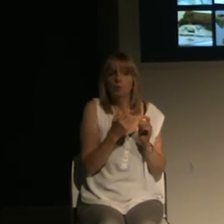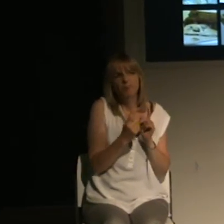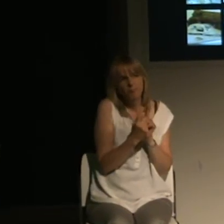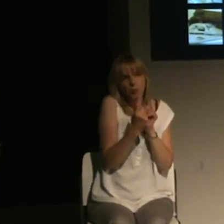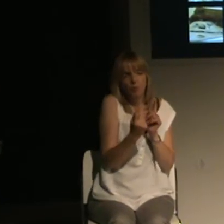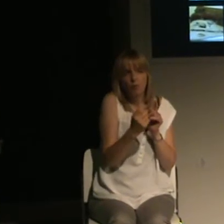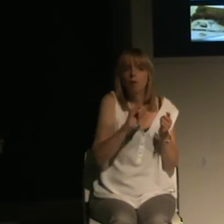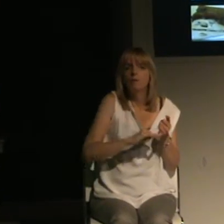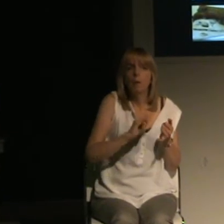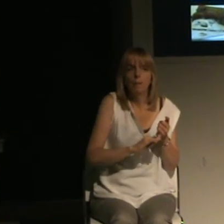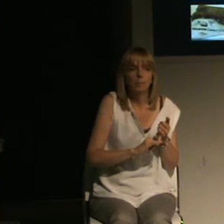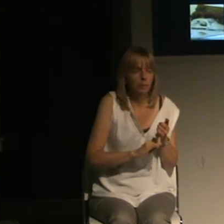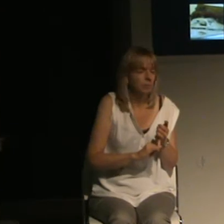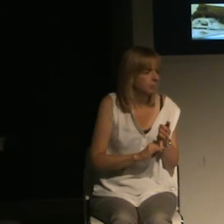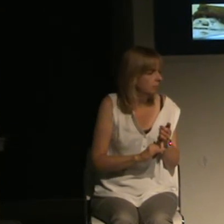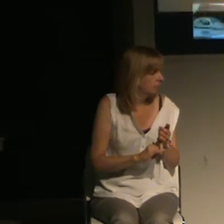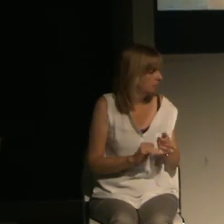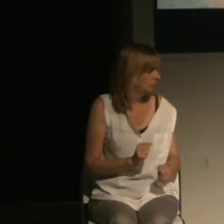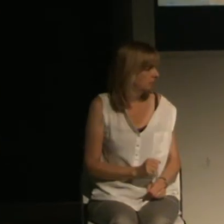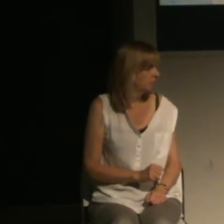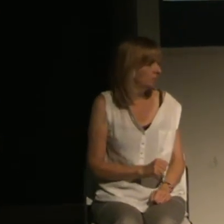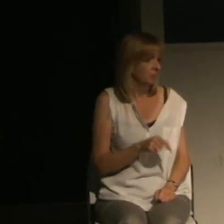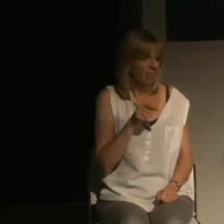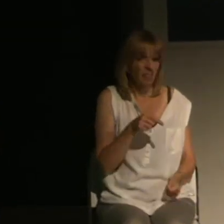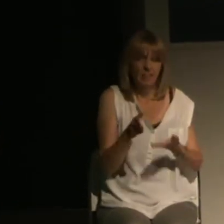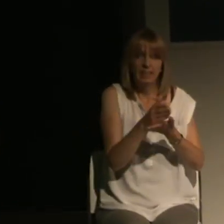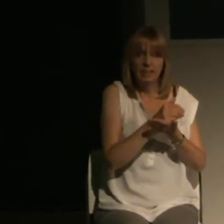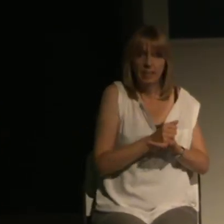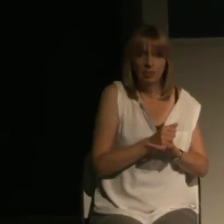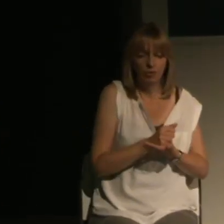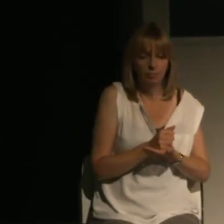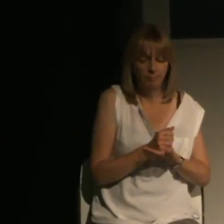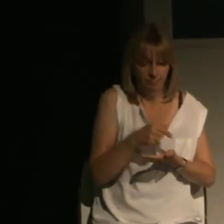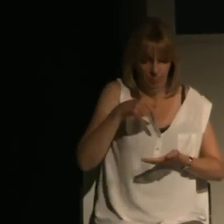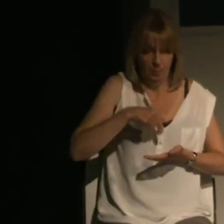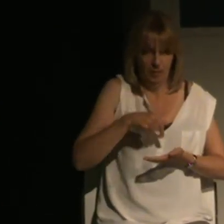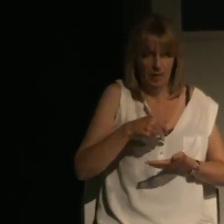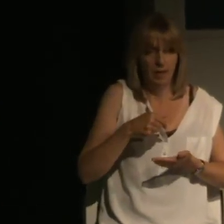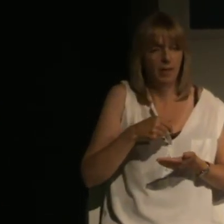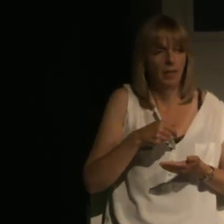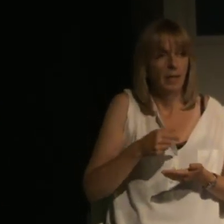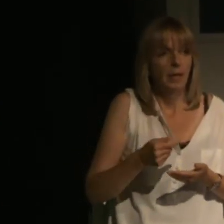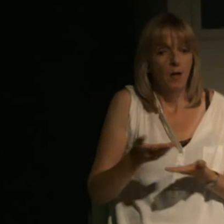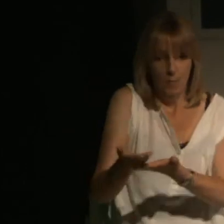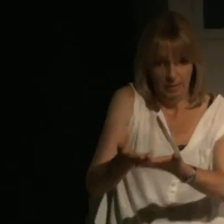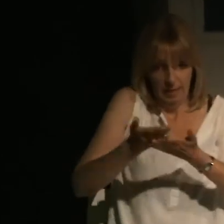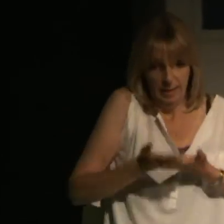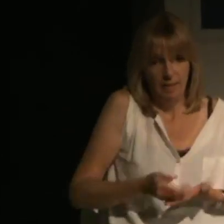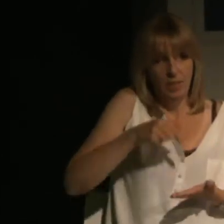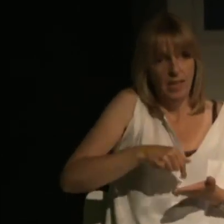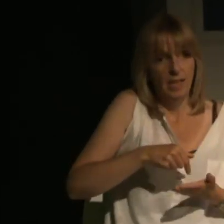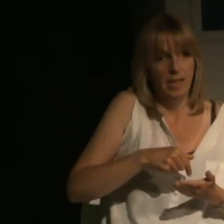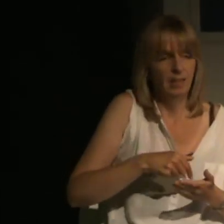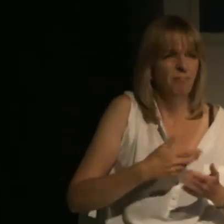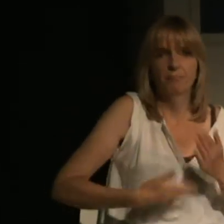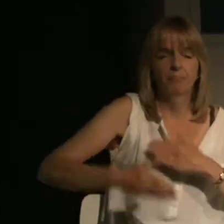it's and this collection came here in 1850. So something from collected that long ago and has